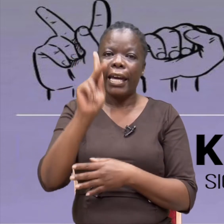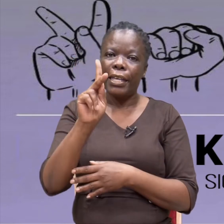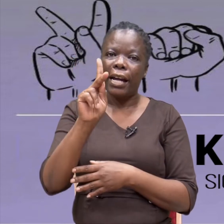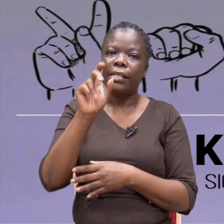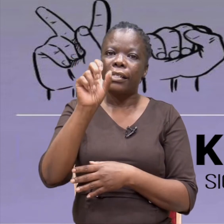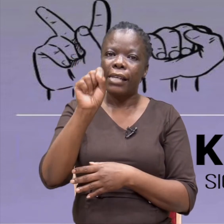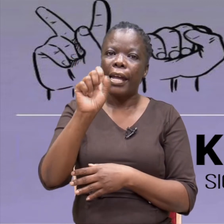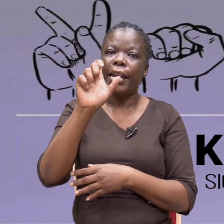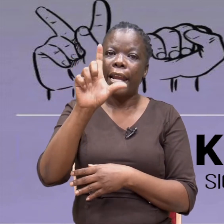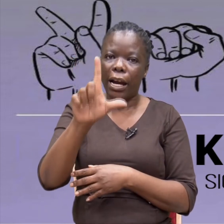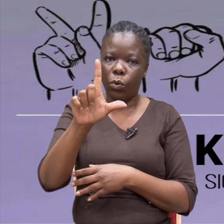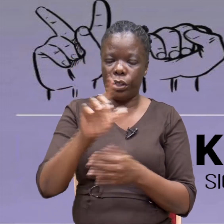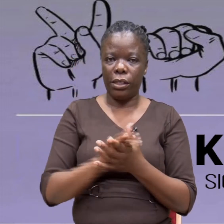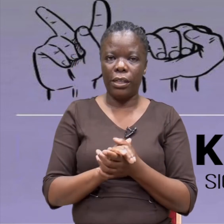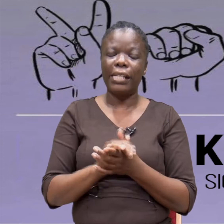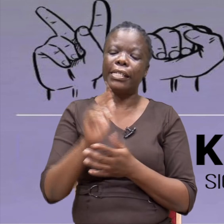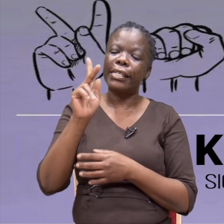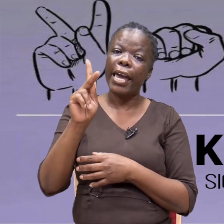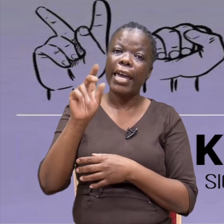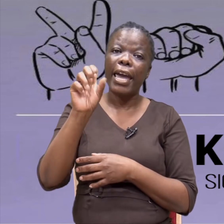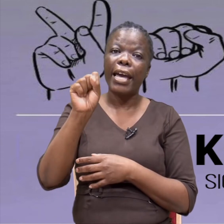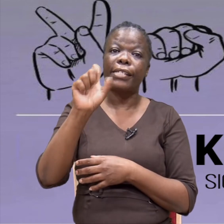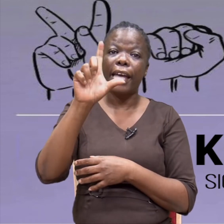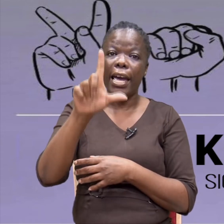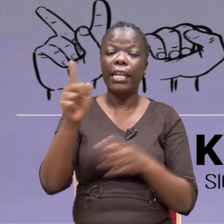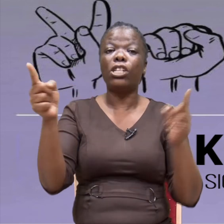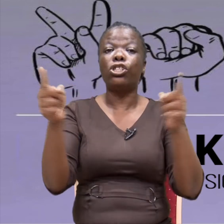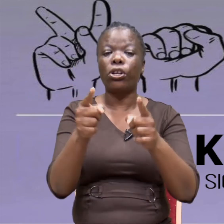Kenyan Sign Language, that is KSL in short.